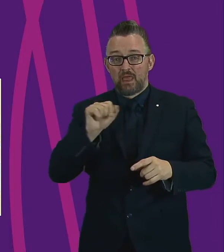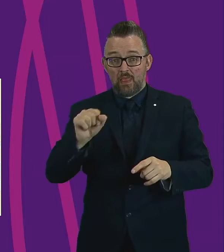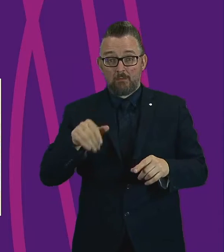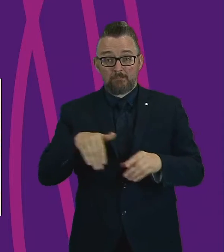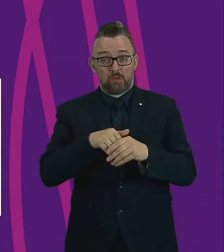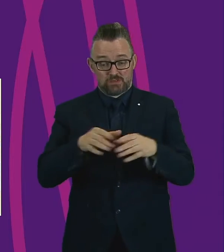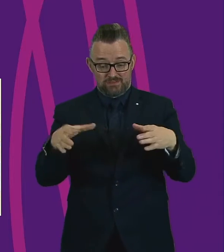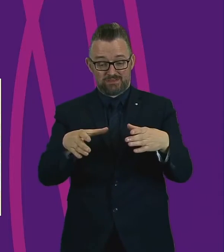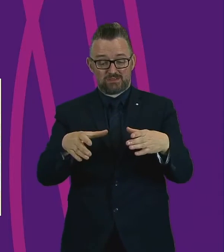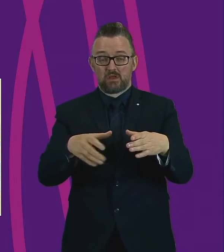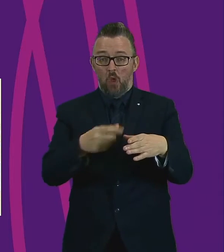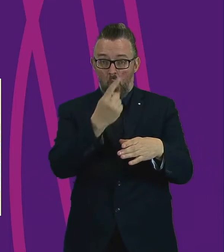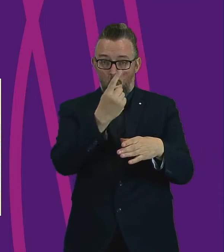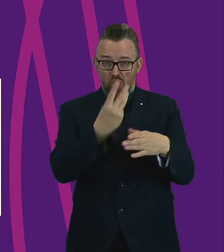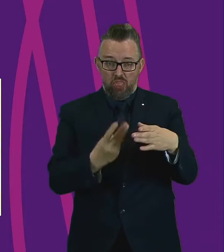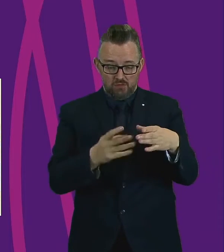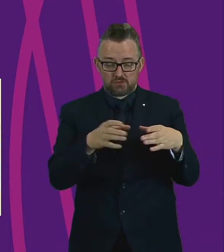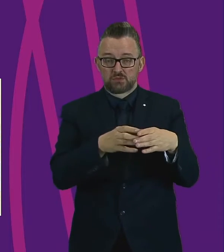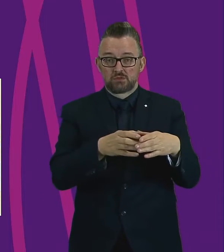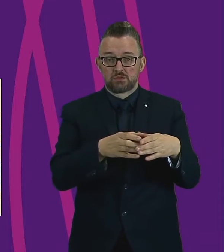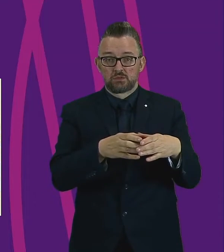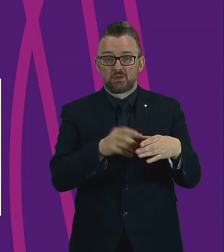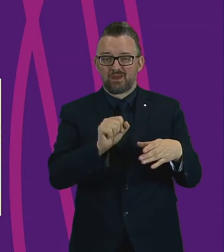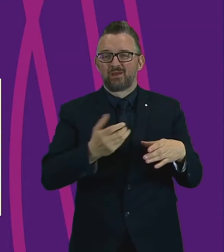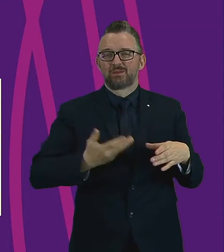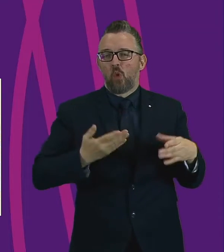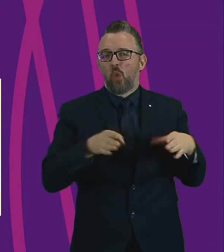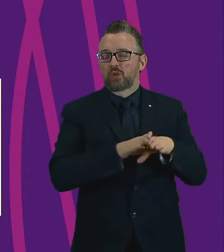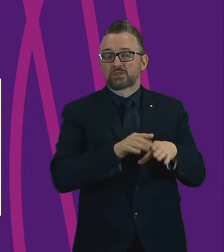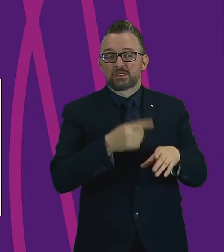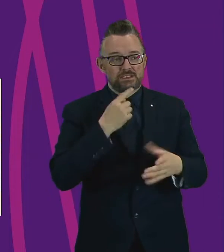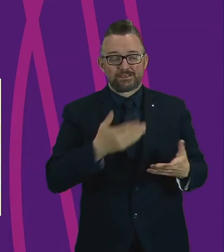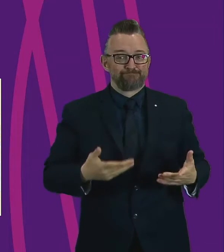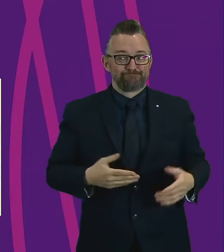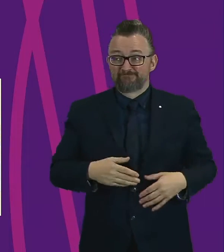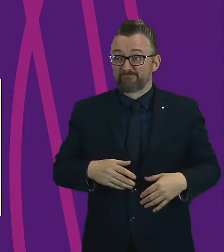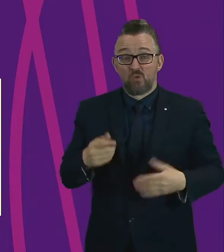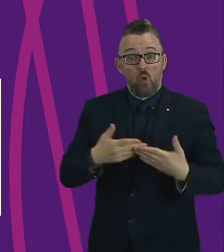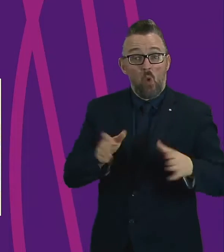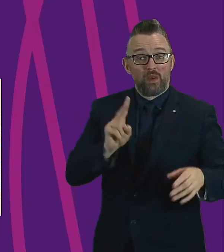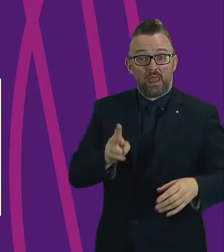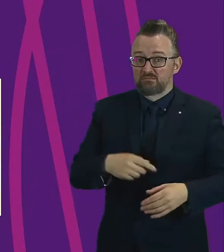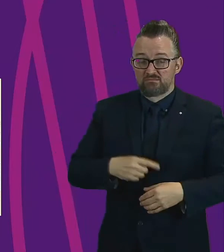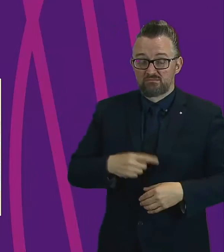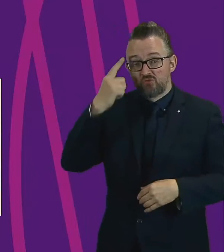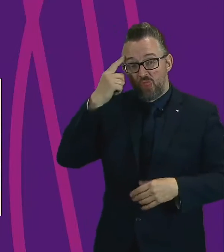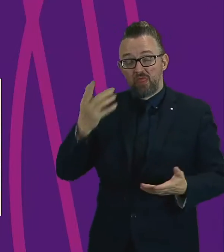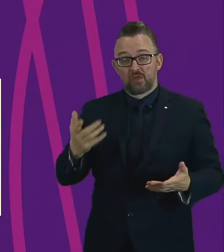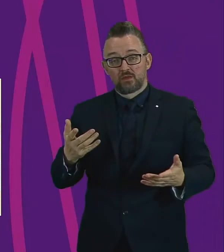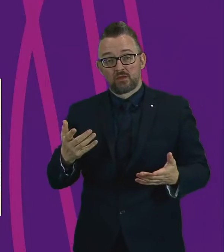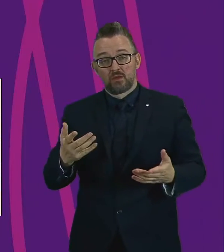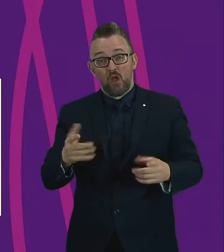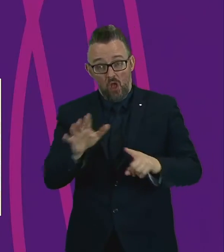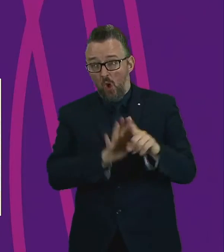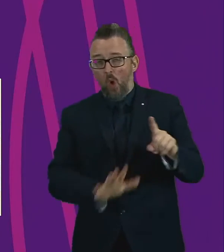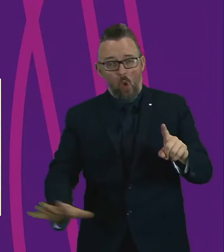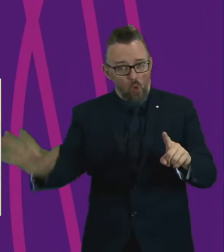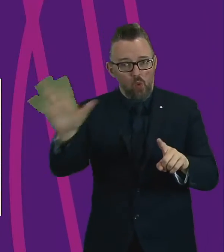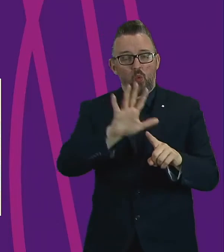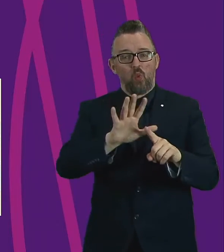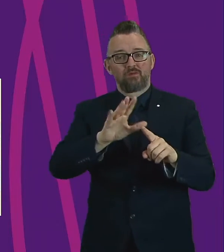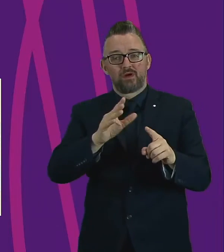members whose businesses are closed said they did not think that they would reopen across all sectors of the